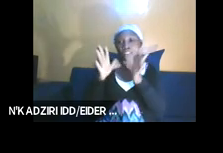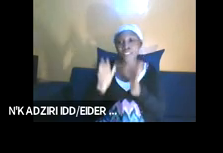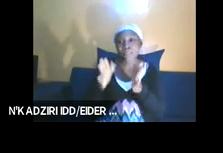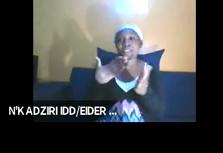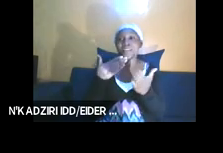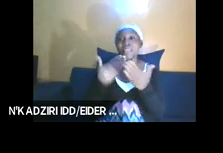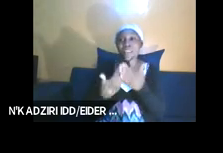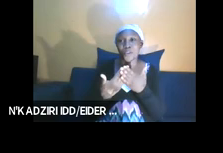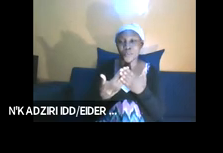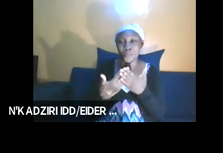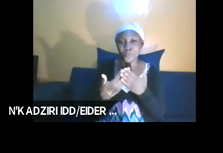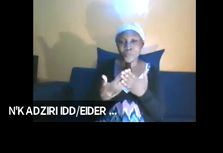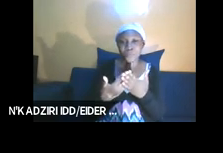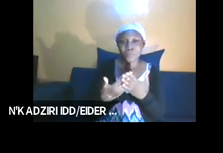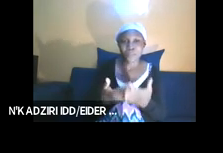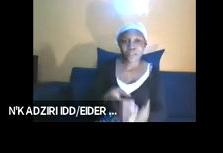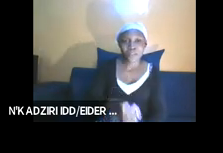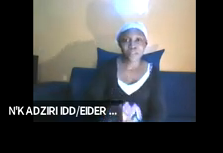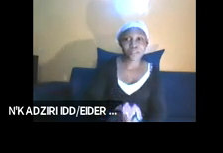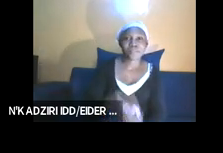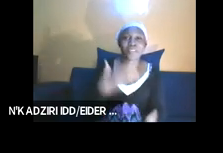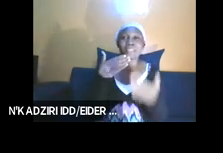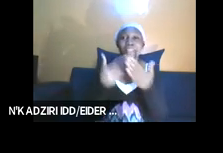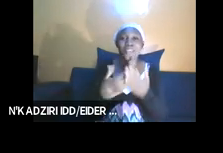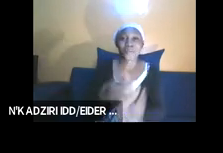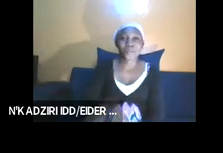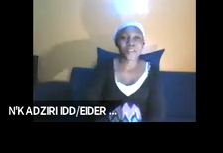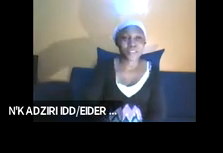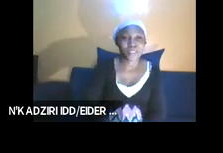much. Thank you, Joyce. Nkaziri?